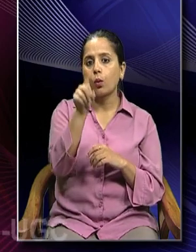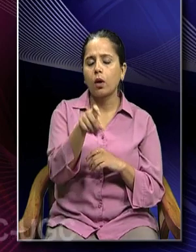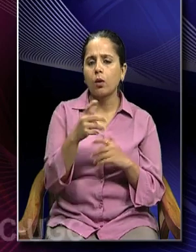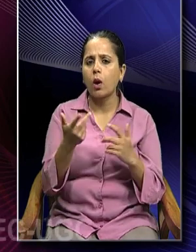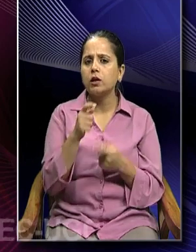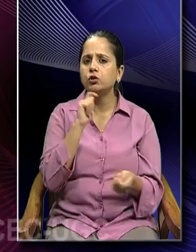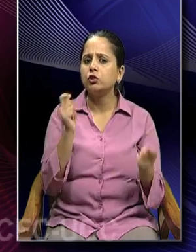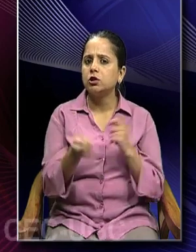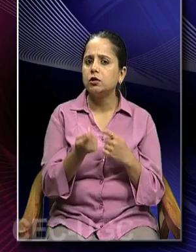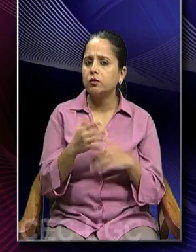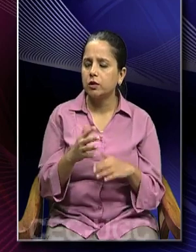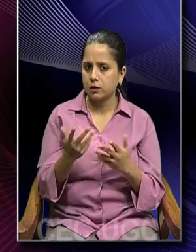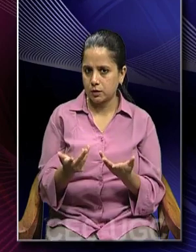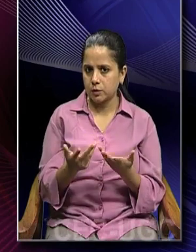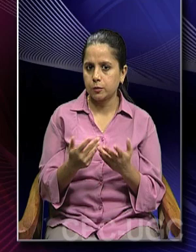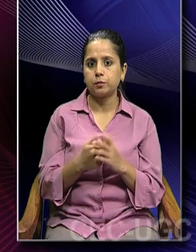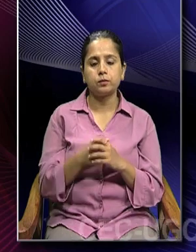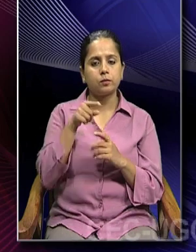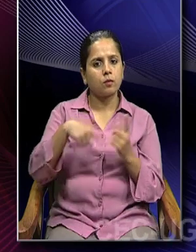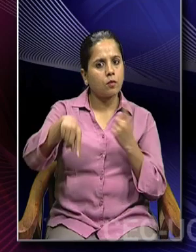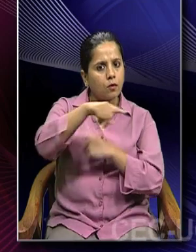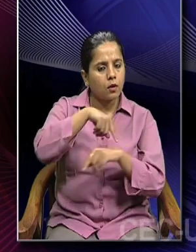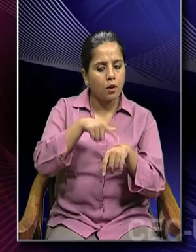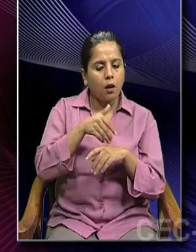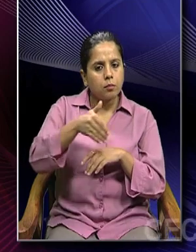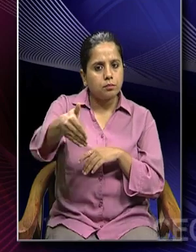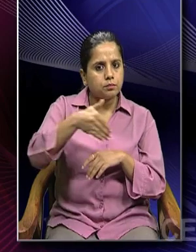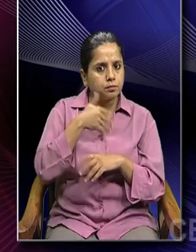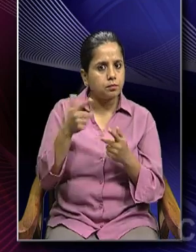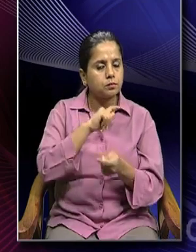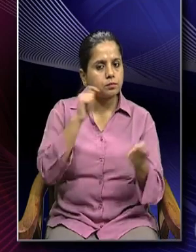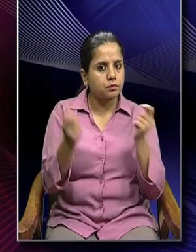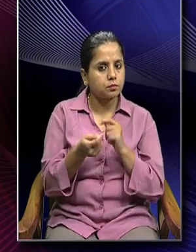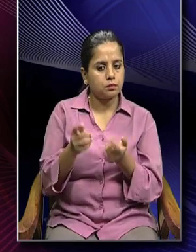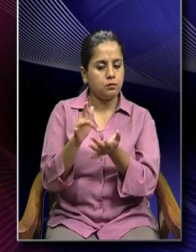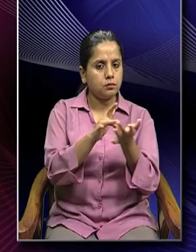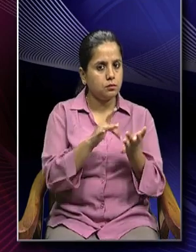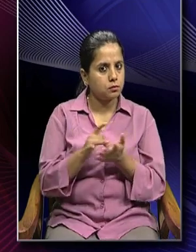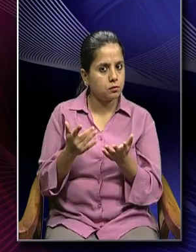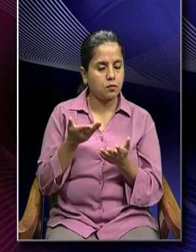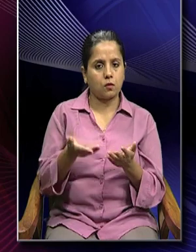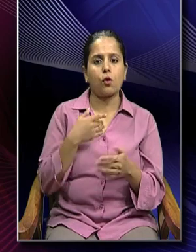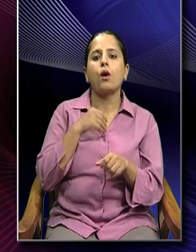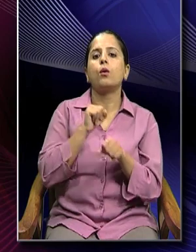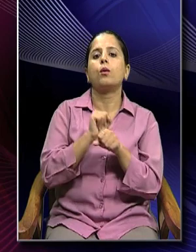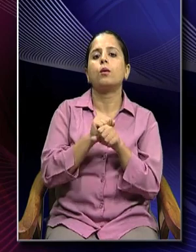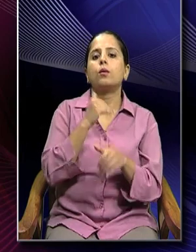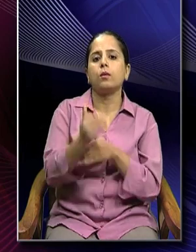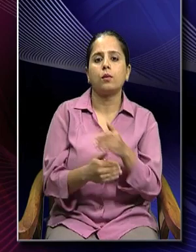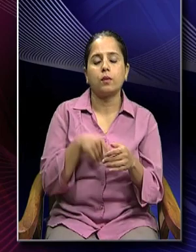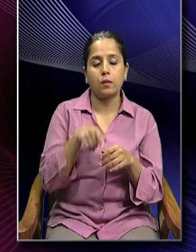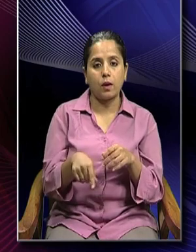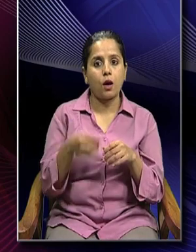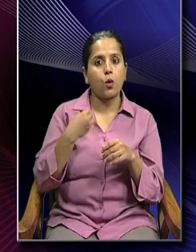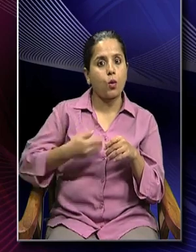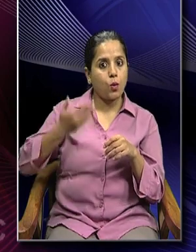has changed across the period, across this place in which we are working? So, during the